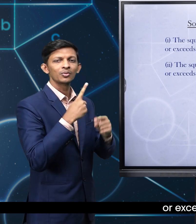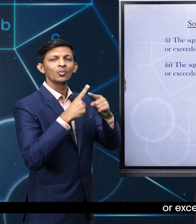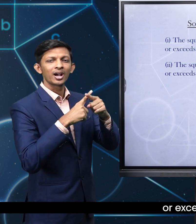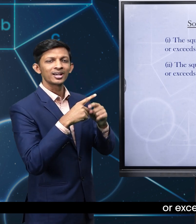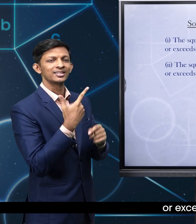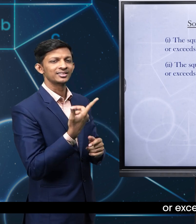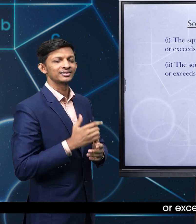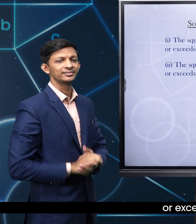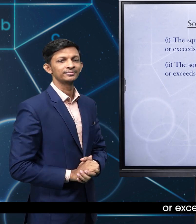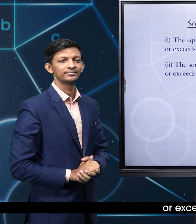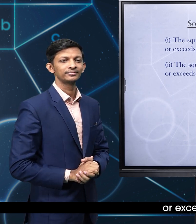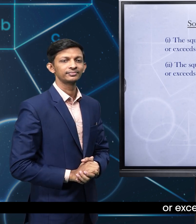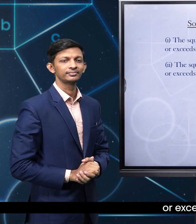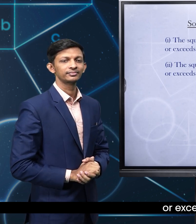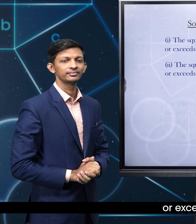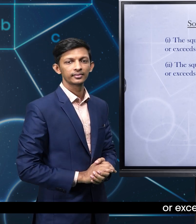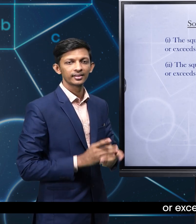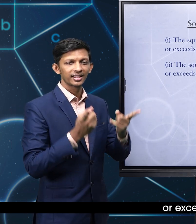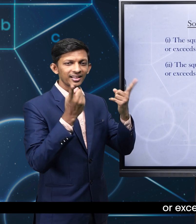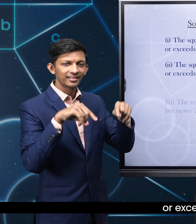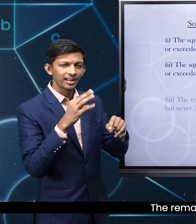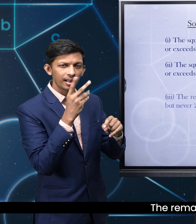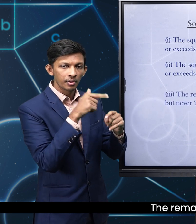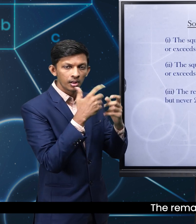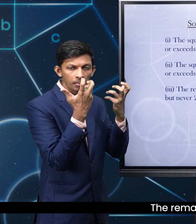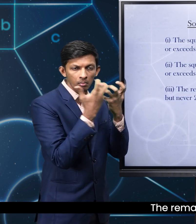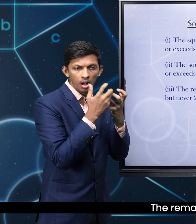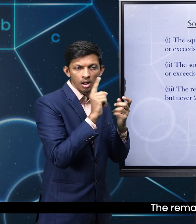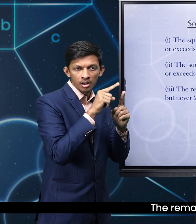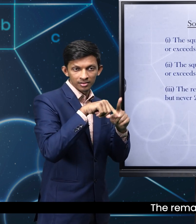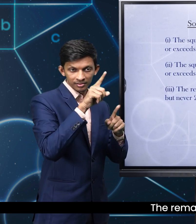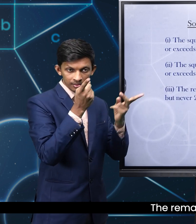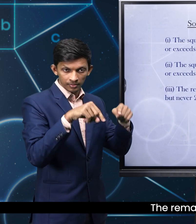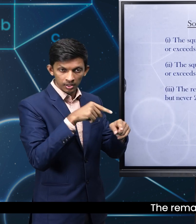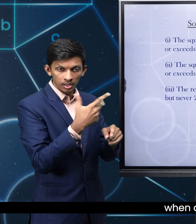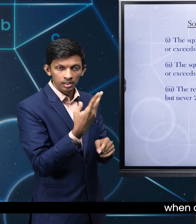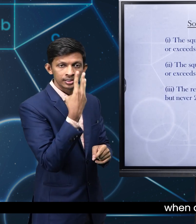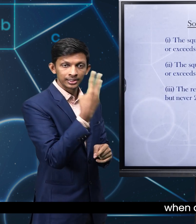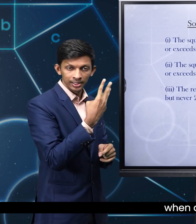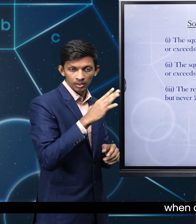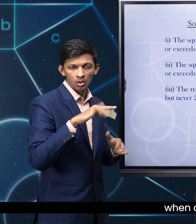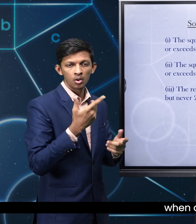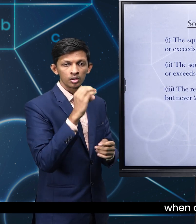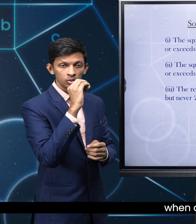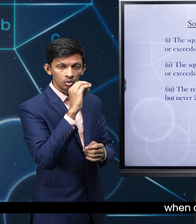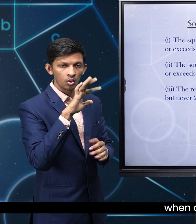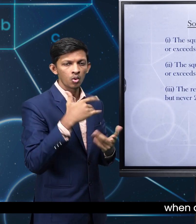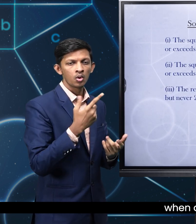a multiple of 4 by 1. The remainder of a perfect square when divided by 3 is either